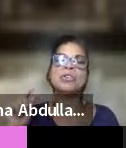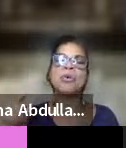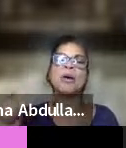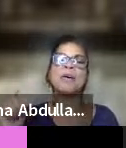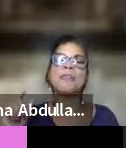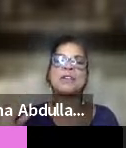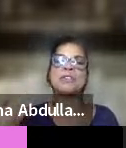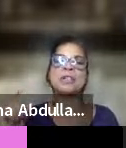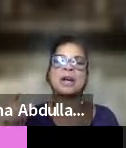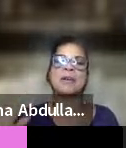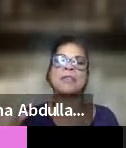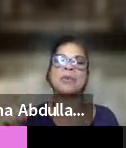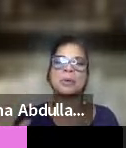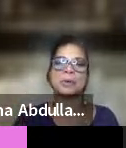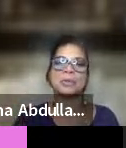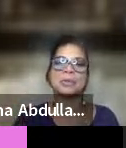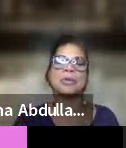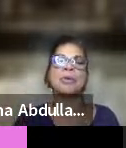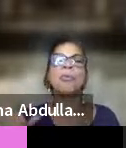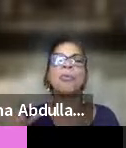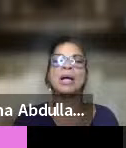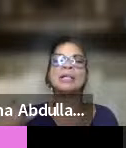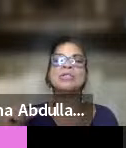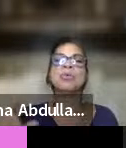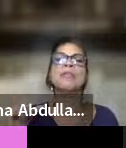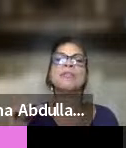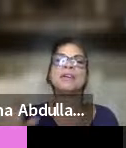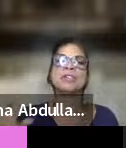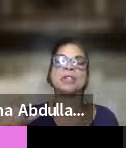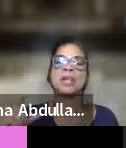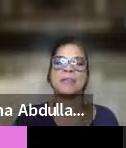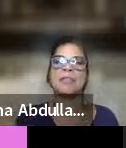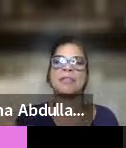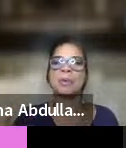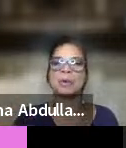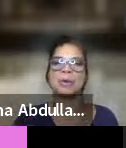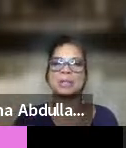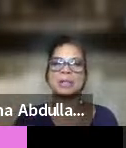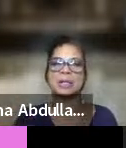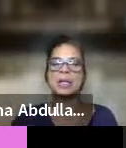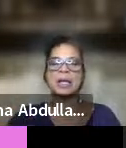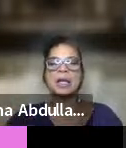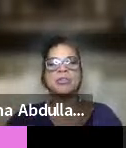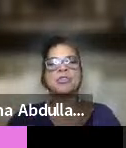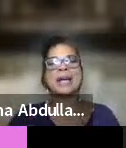What is your vision of the world? What is your vision of the world?